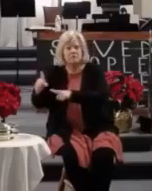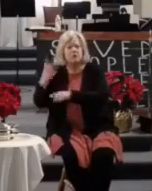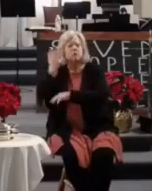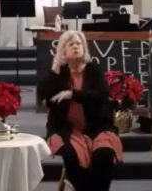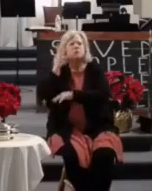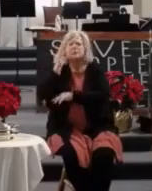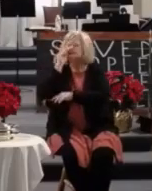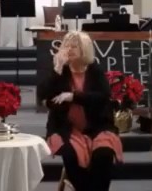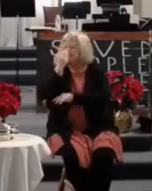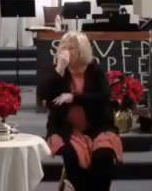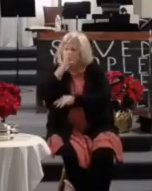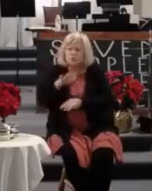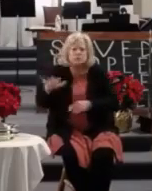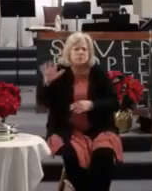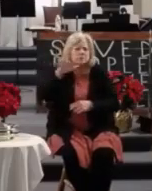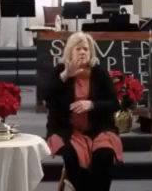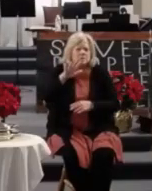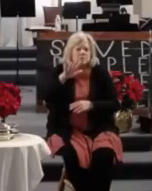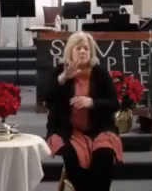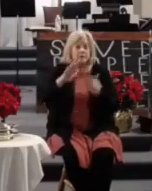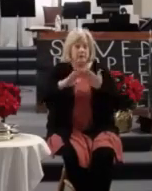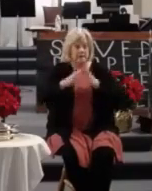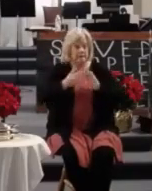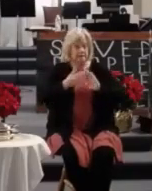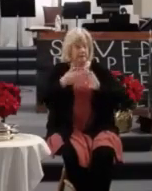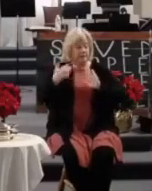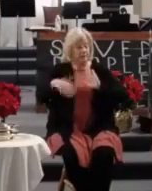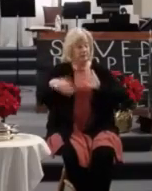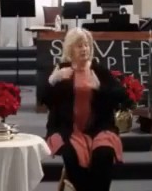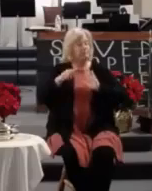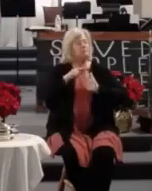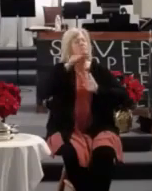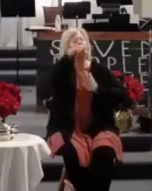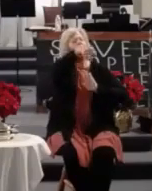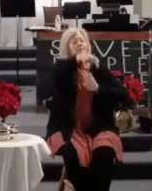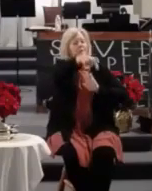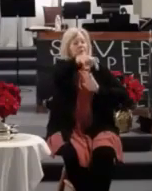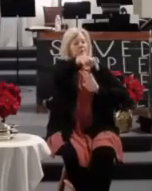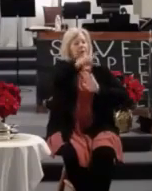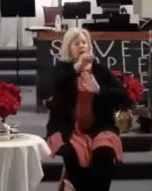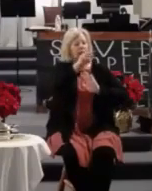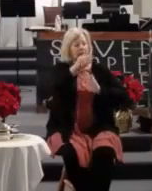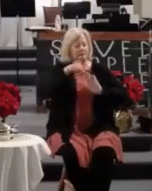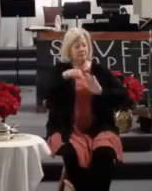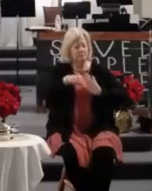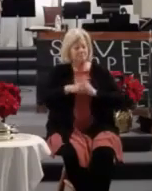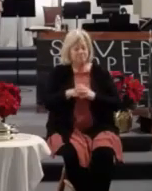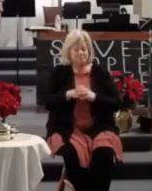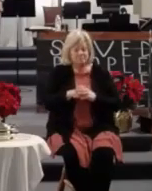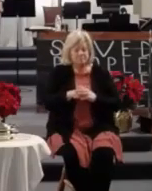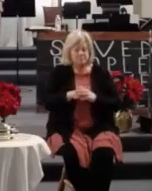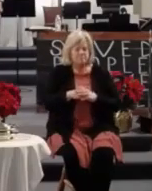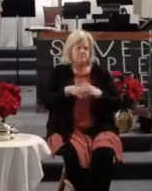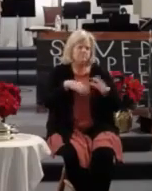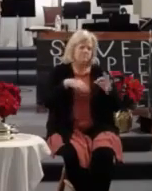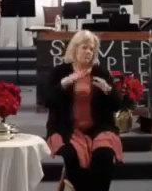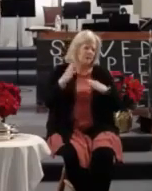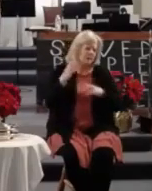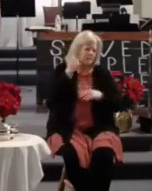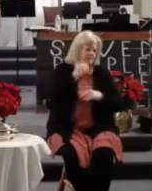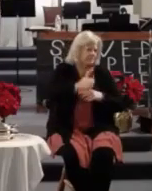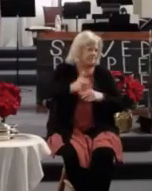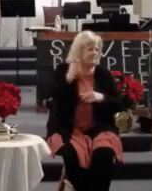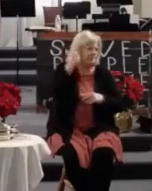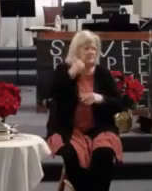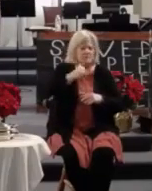and flowers and a city just past the lake. All of this was described. The